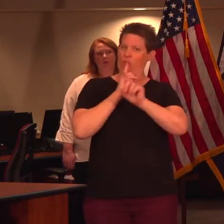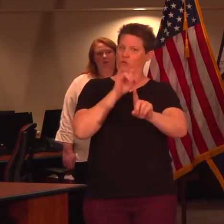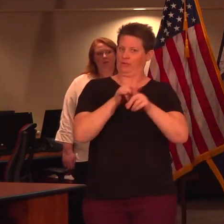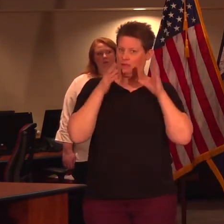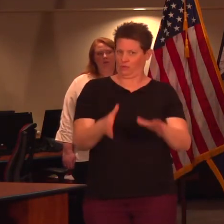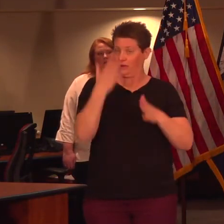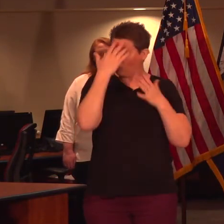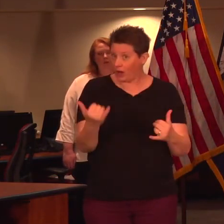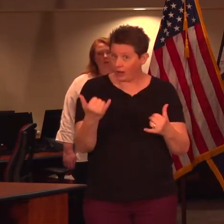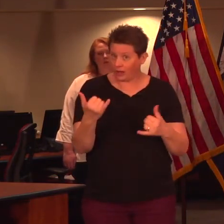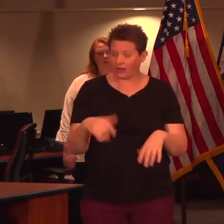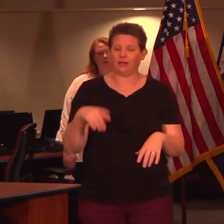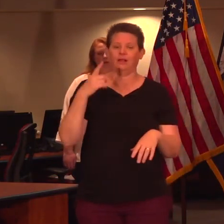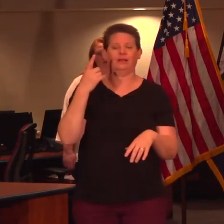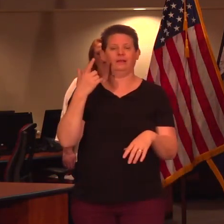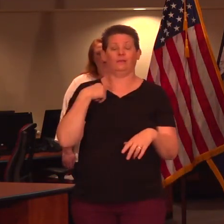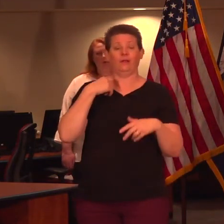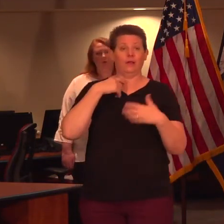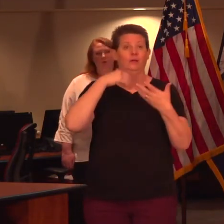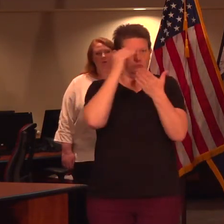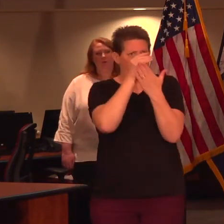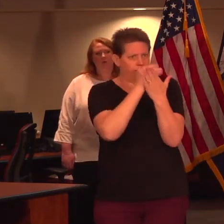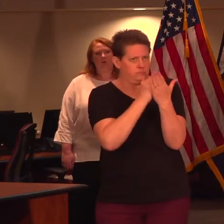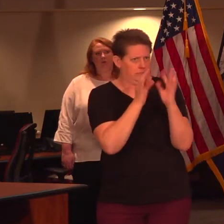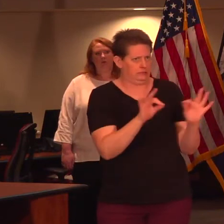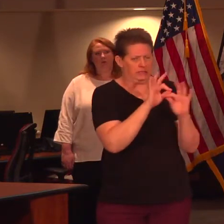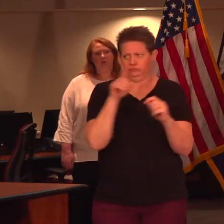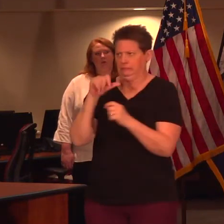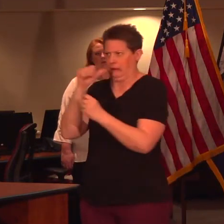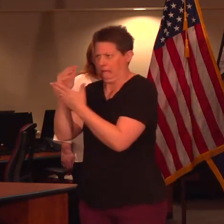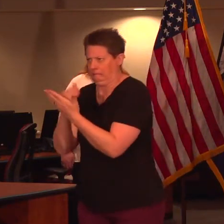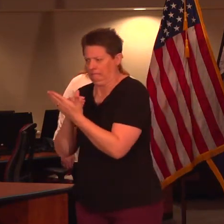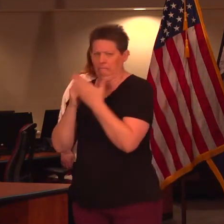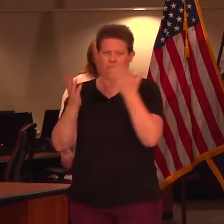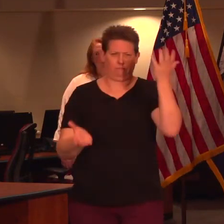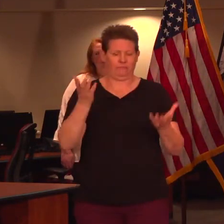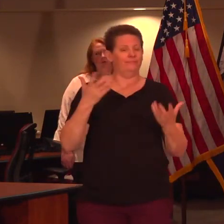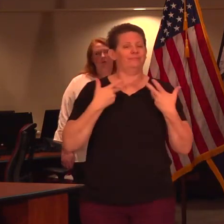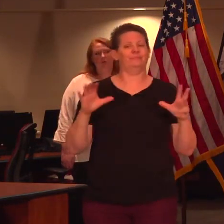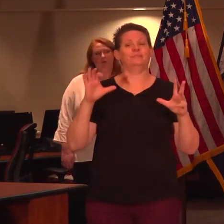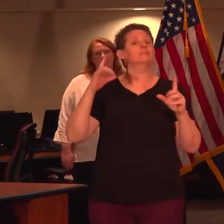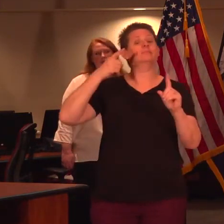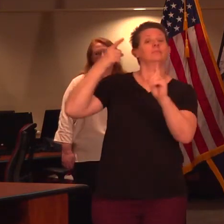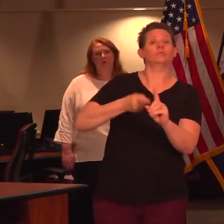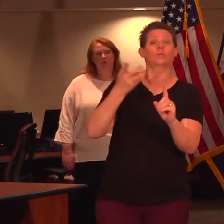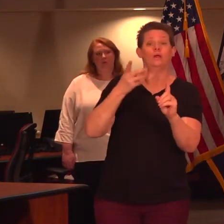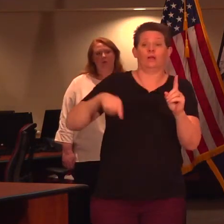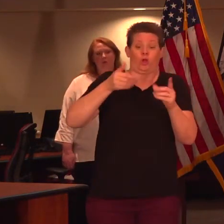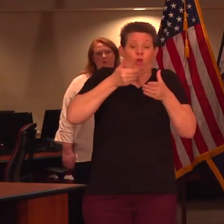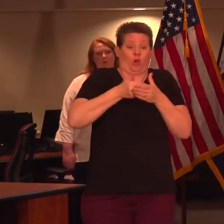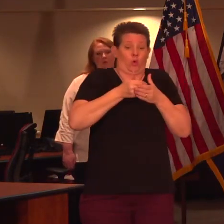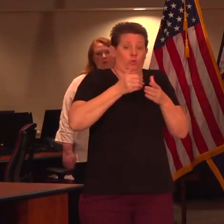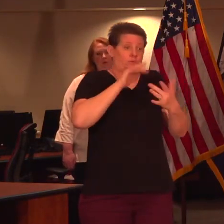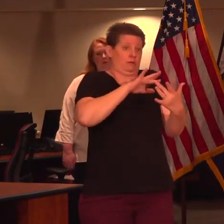Instead of trying to list everything that was essential and everything that was non-essential, we looked at those businesses where there's close personal contact, like in a